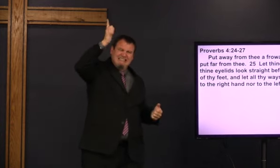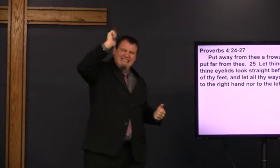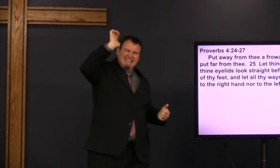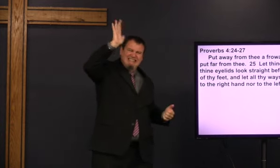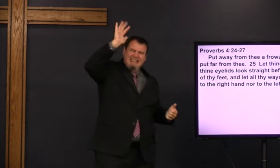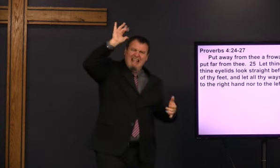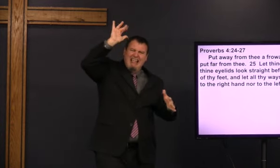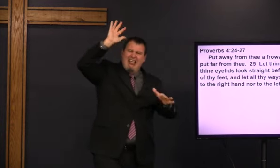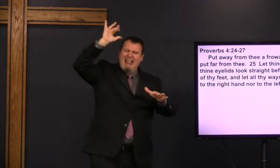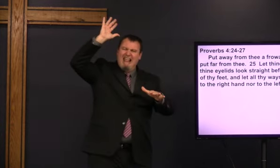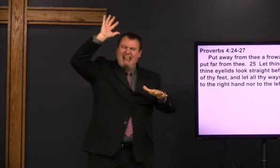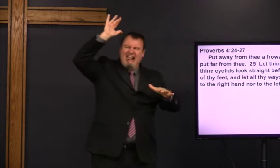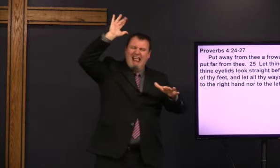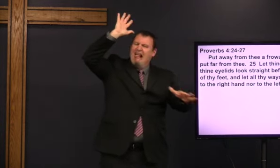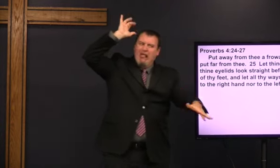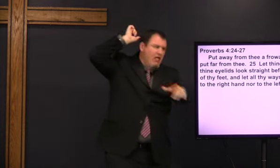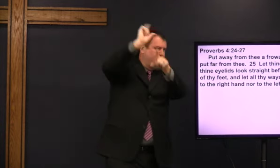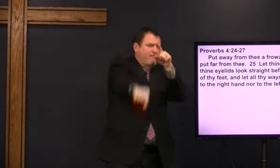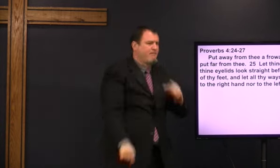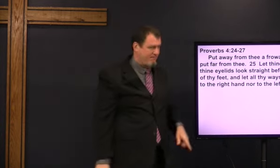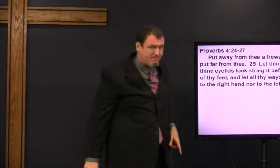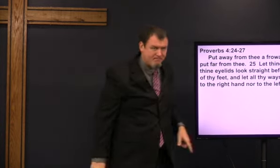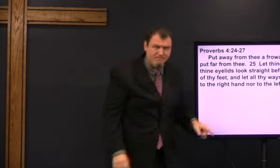It's like if you're driving.